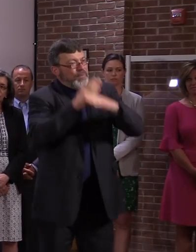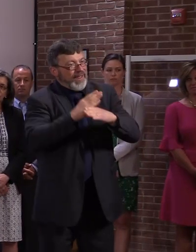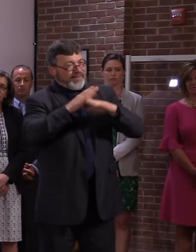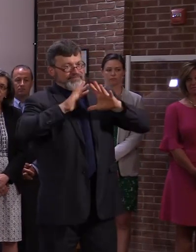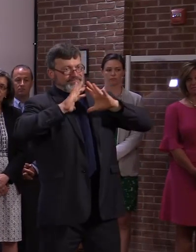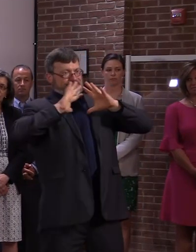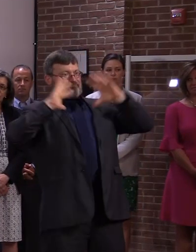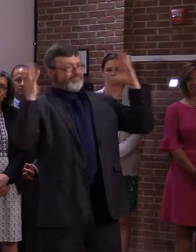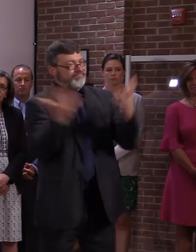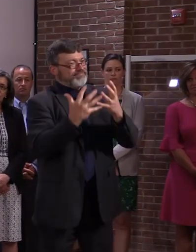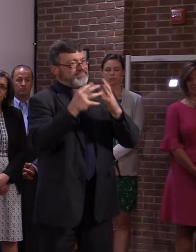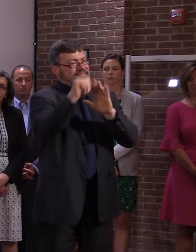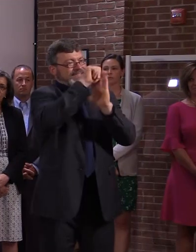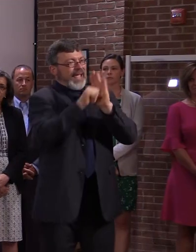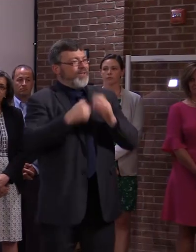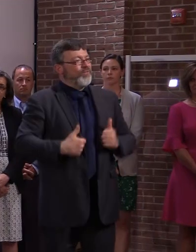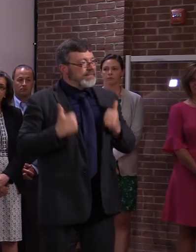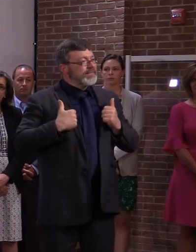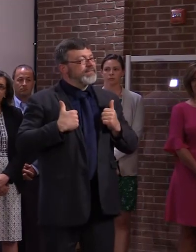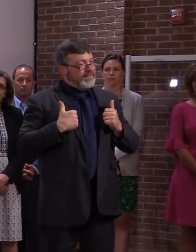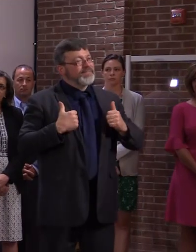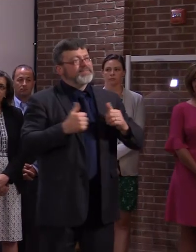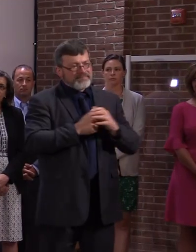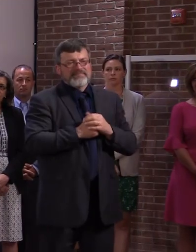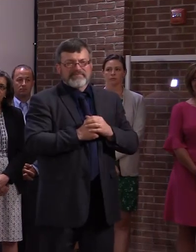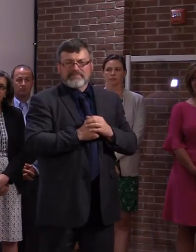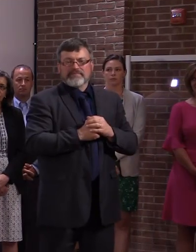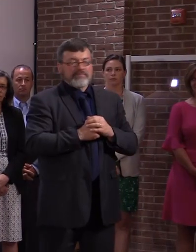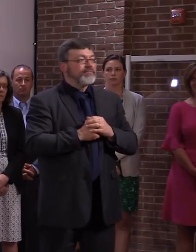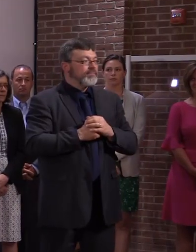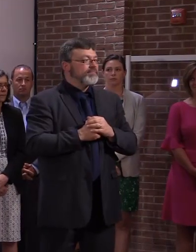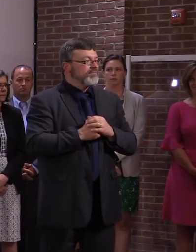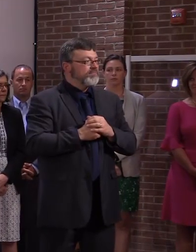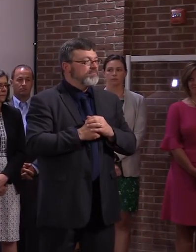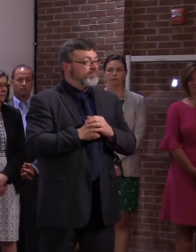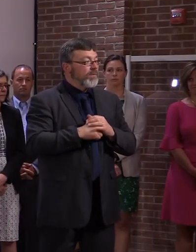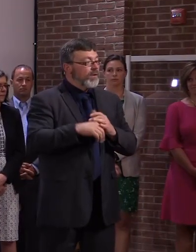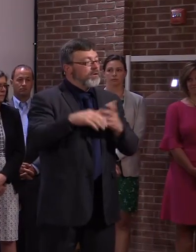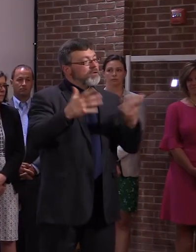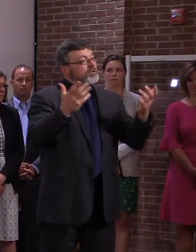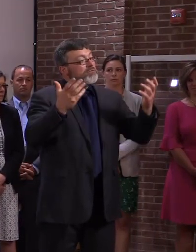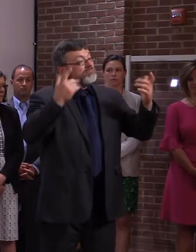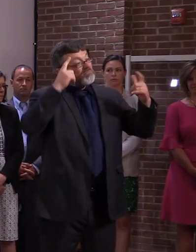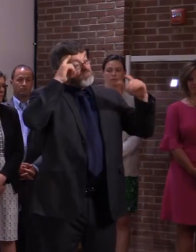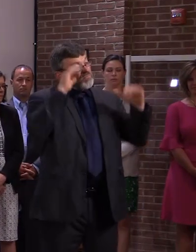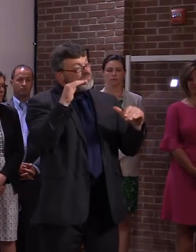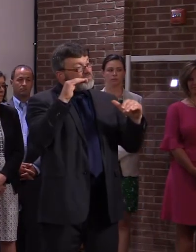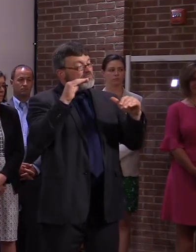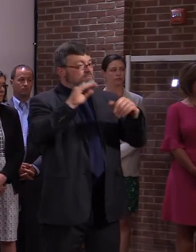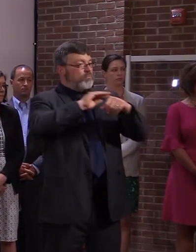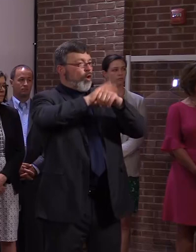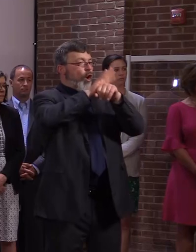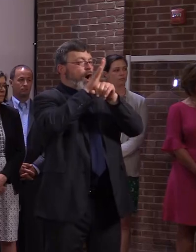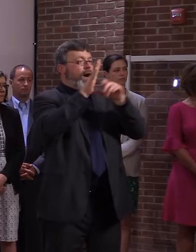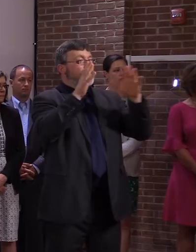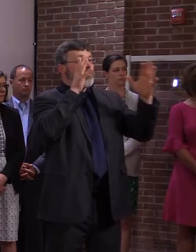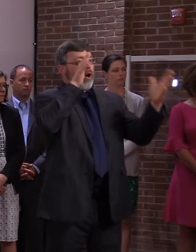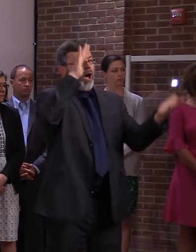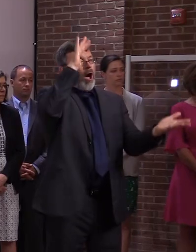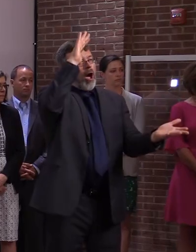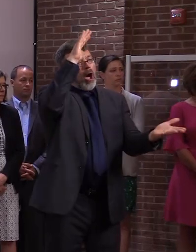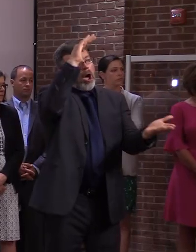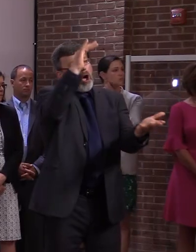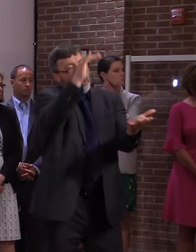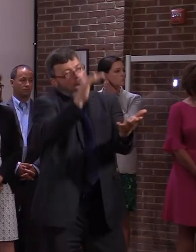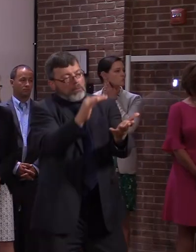may be just like a common flu or something that is not going away at this point. So if somebody, like